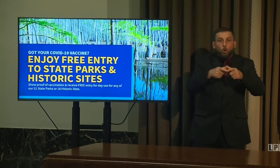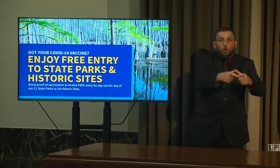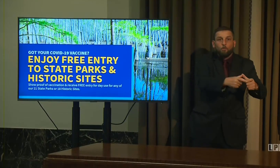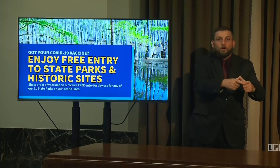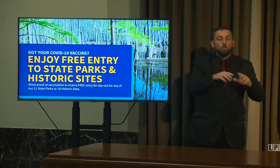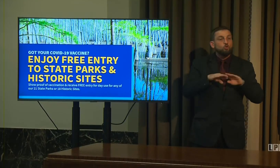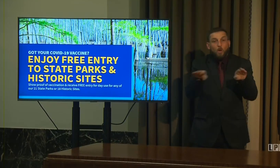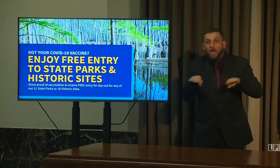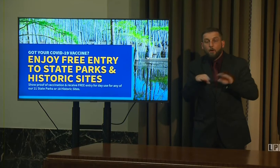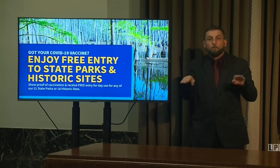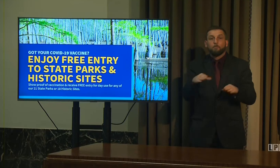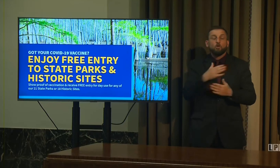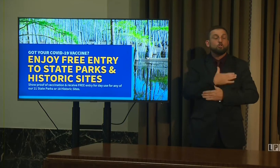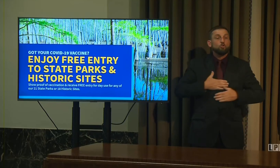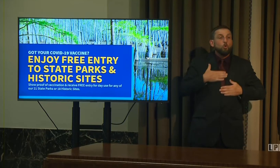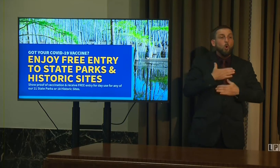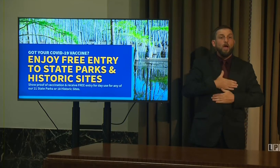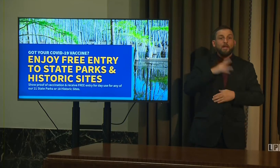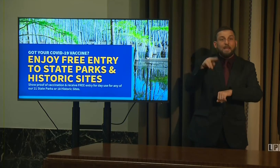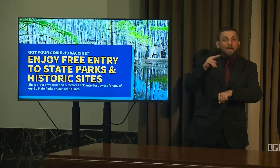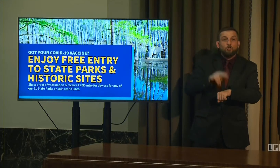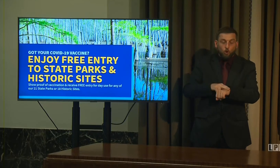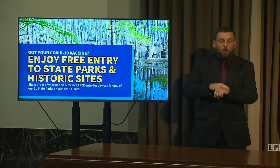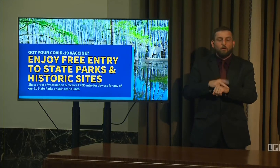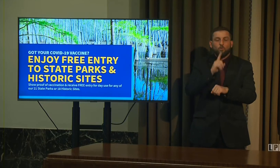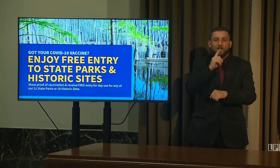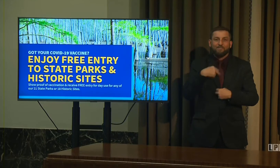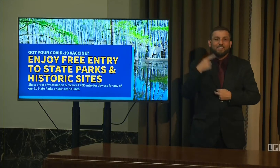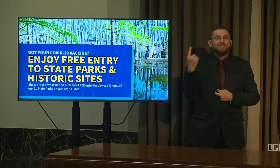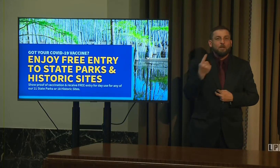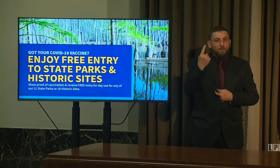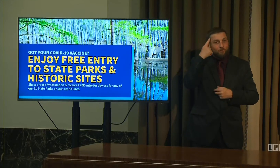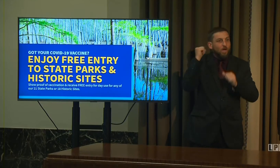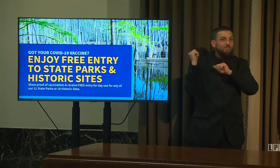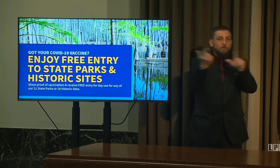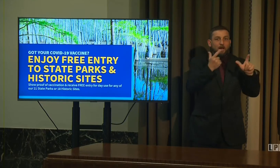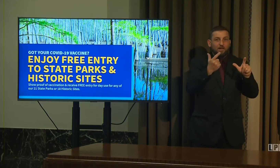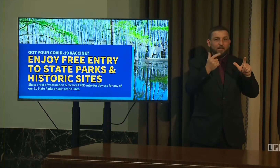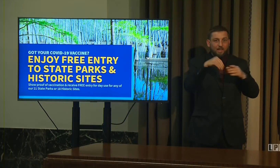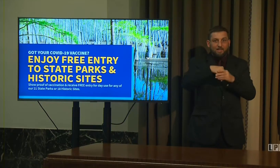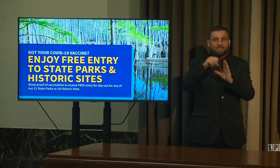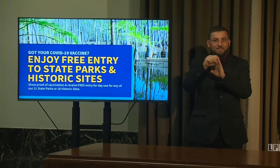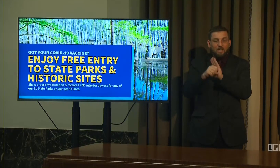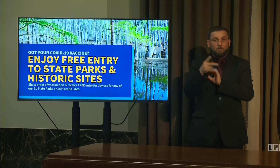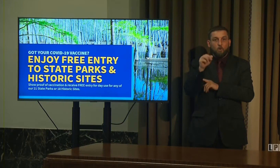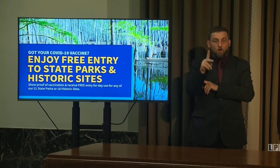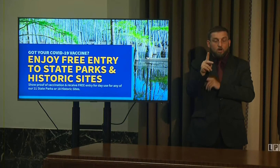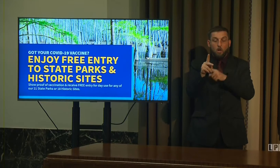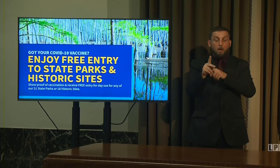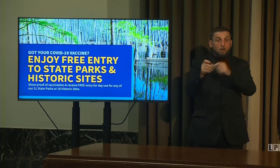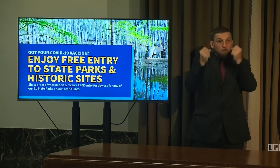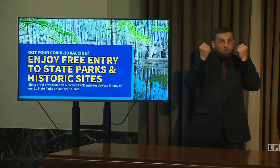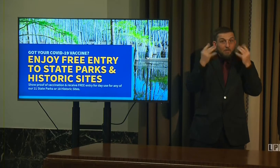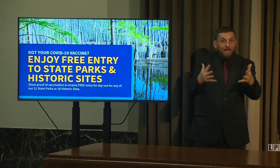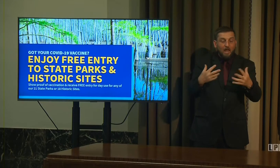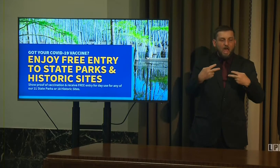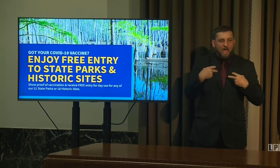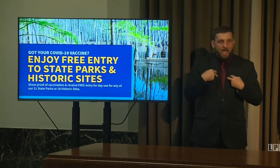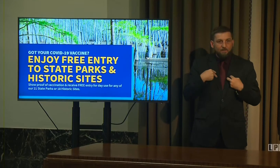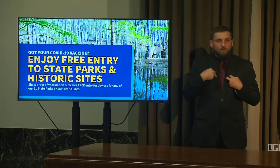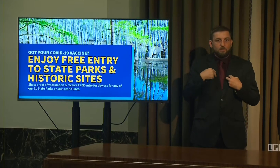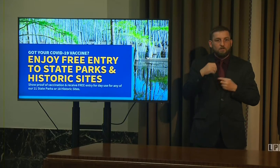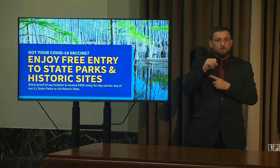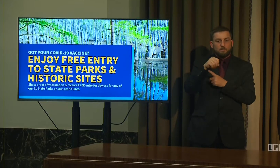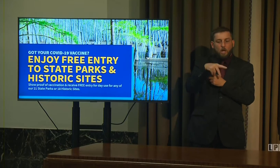of nature, there really is something for everyone at our state parks. Many of these parks also offer